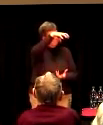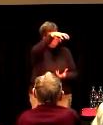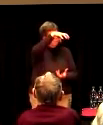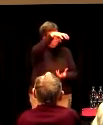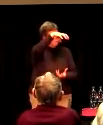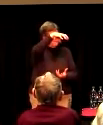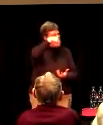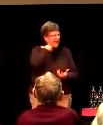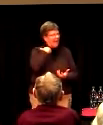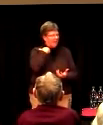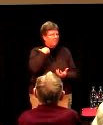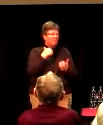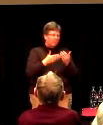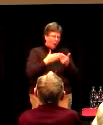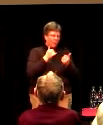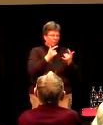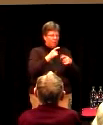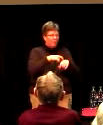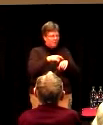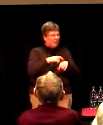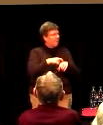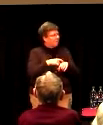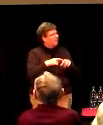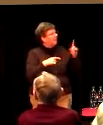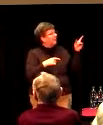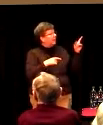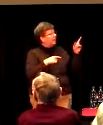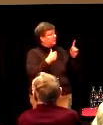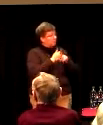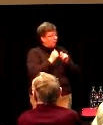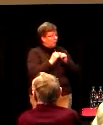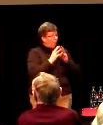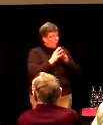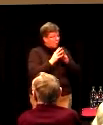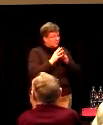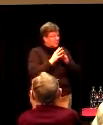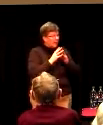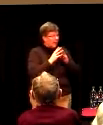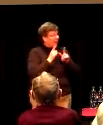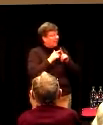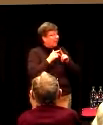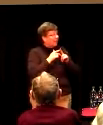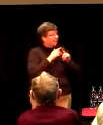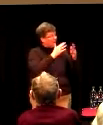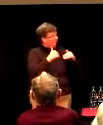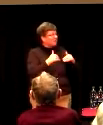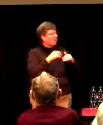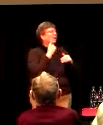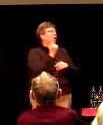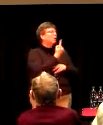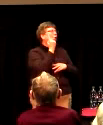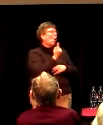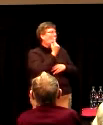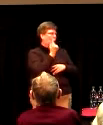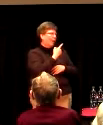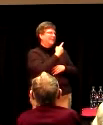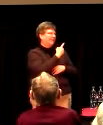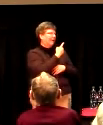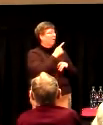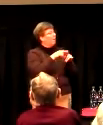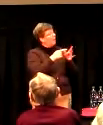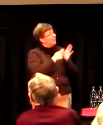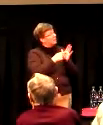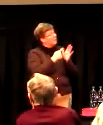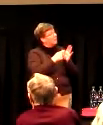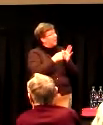polar vortex doesn't suddenly form and attack us. It's just always there. It's just that sometimes it tends to